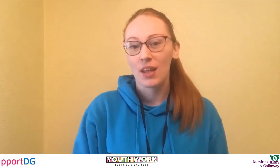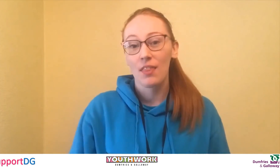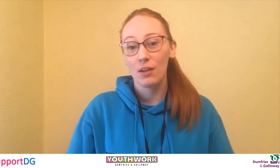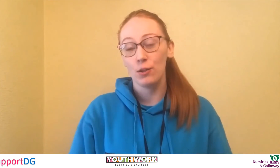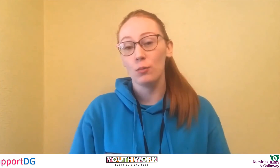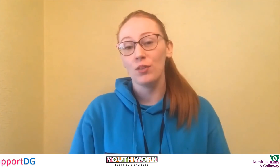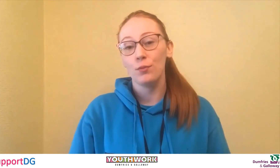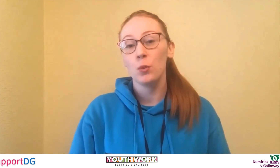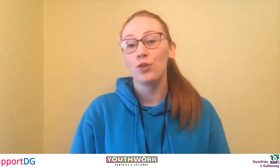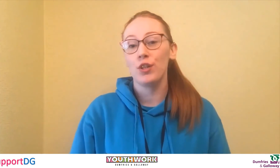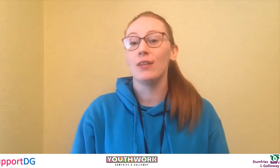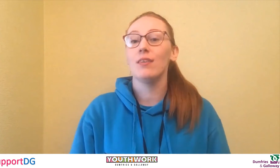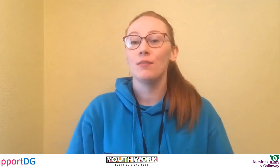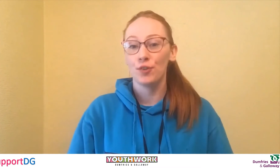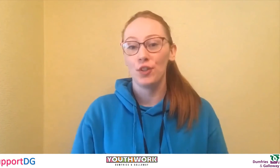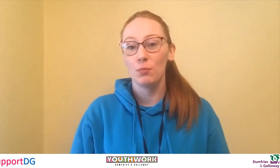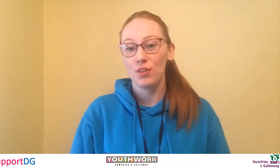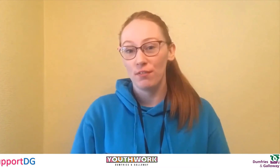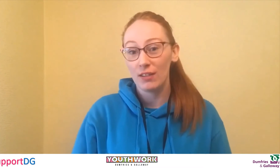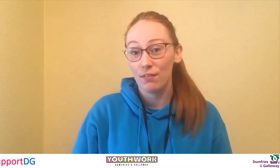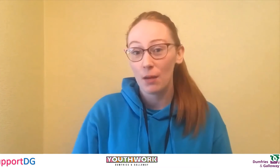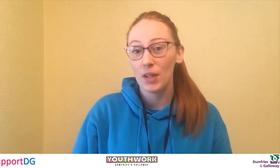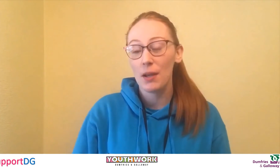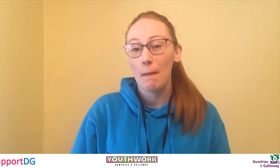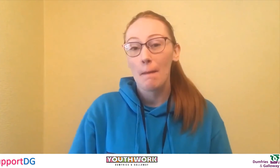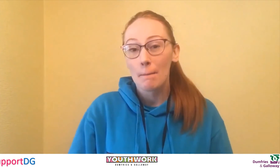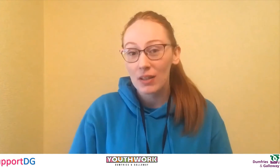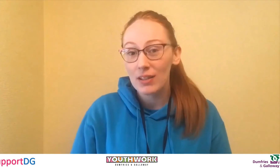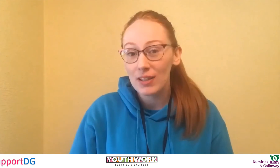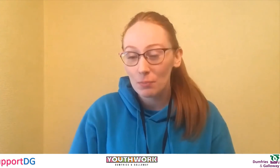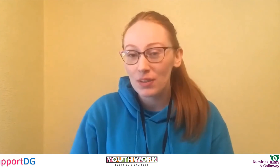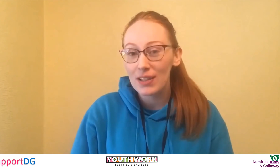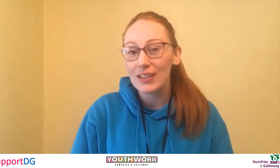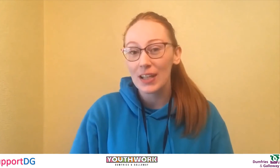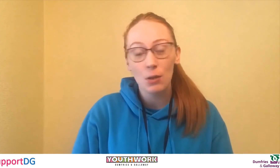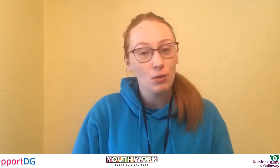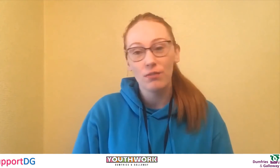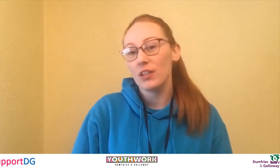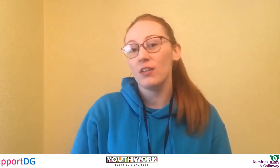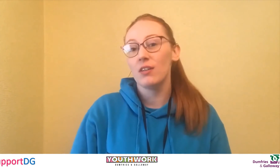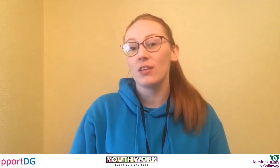Thank you so much for watching and for sharing with your friends and family. Please send all your videos of you